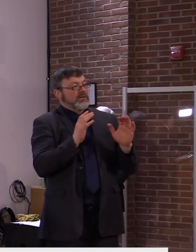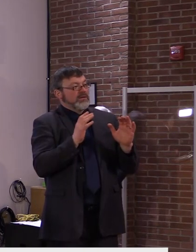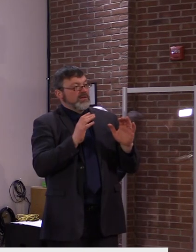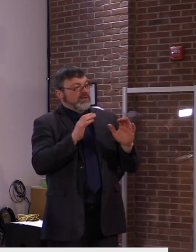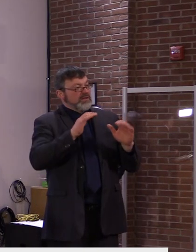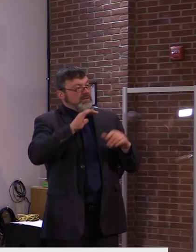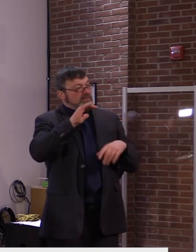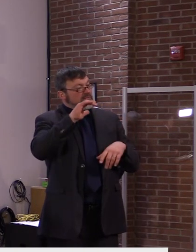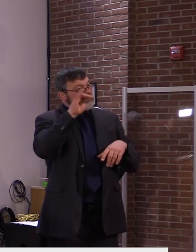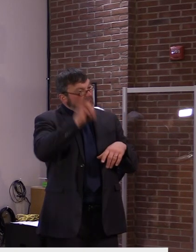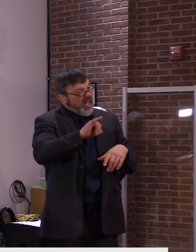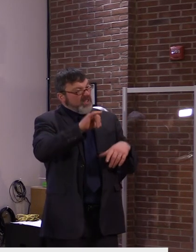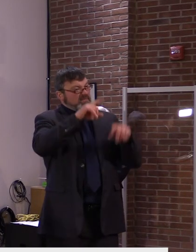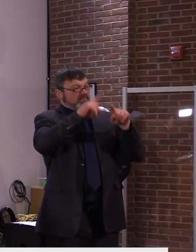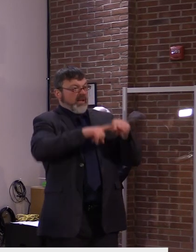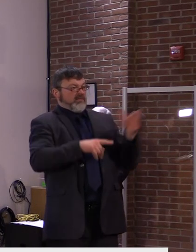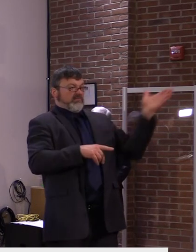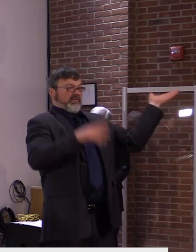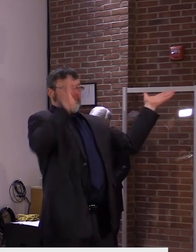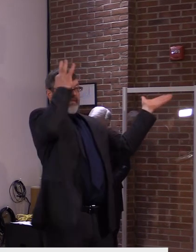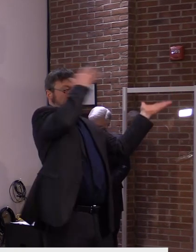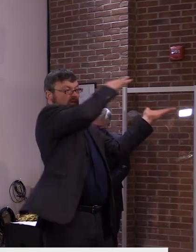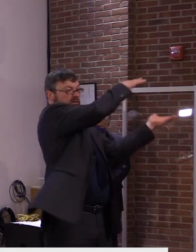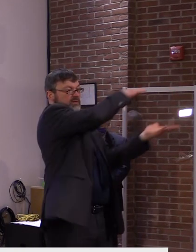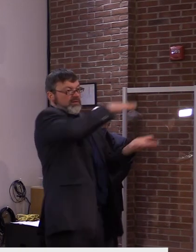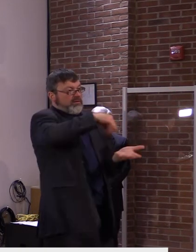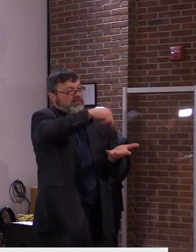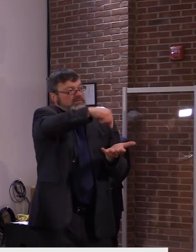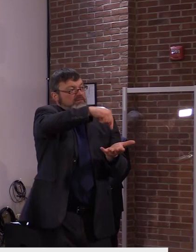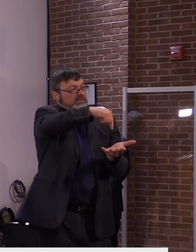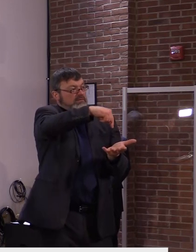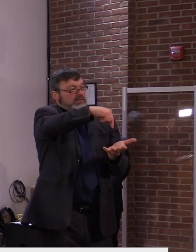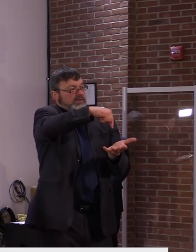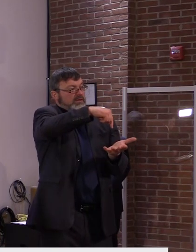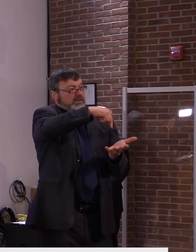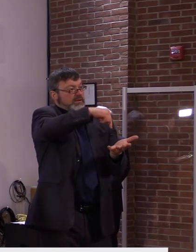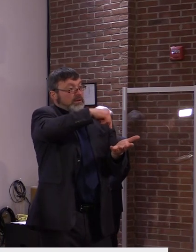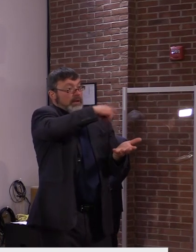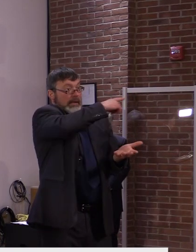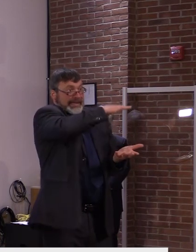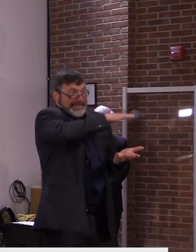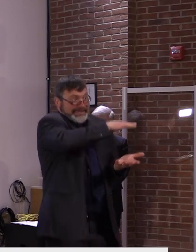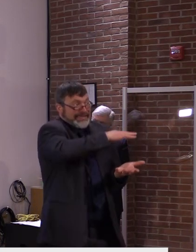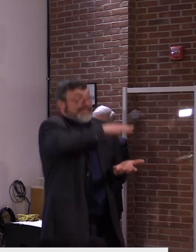doubt, our strategy will no doubt evolve as the supply increases.